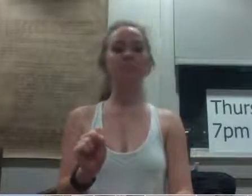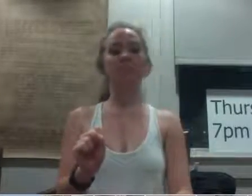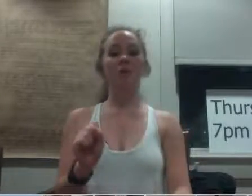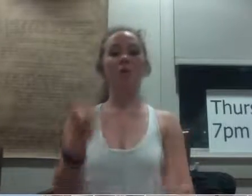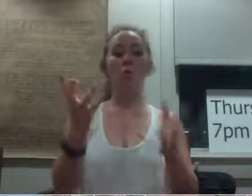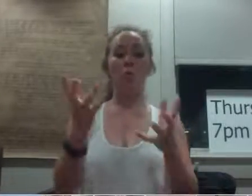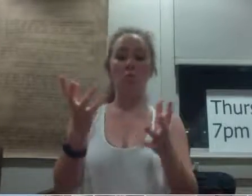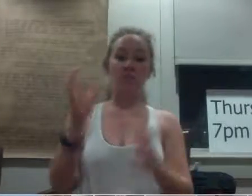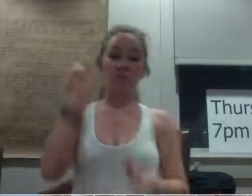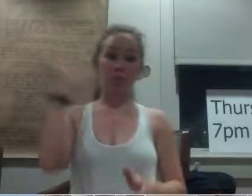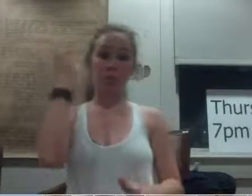groundlings.